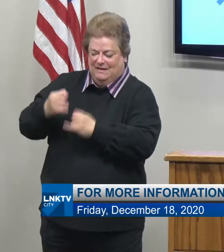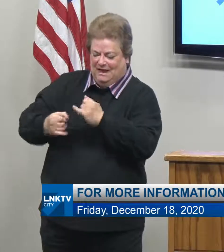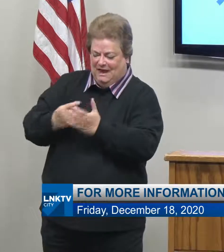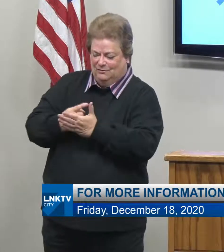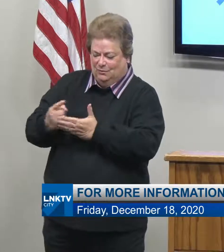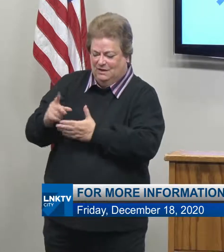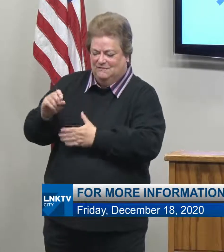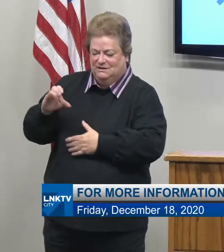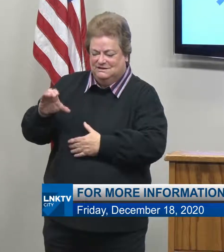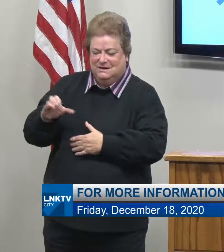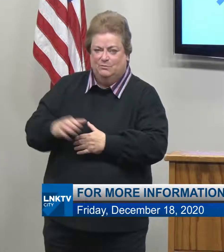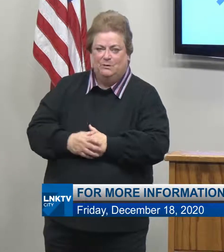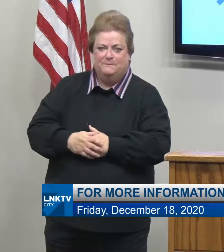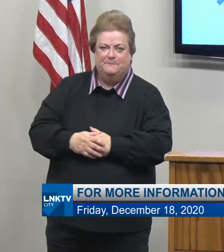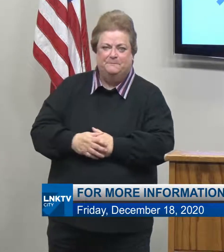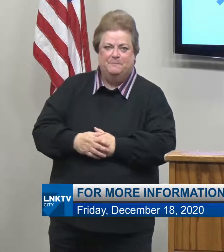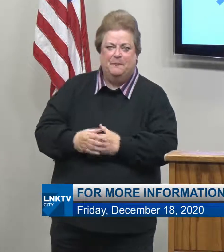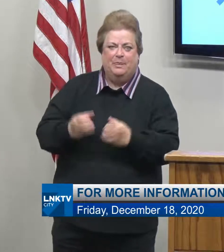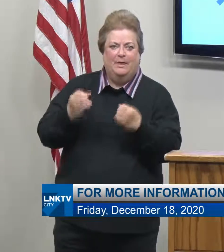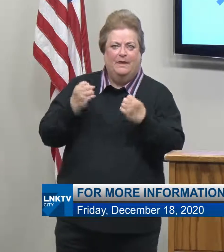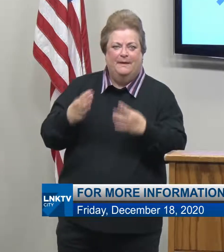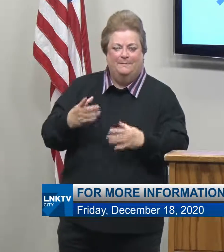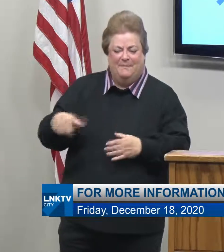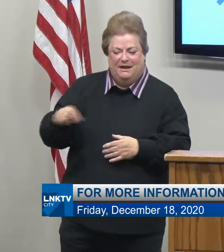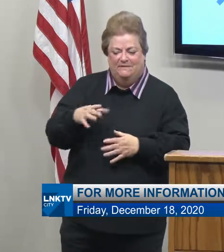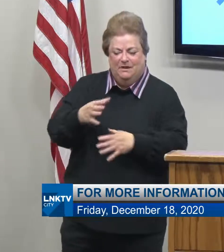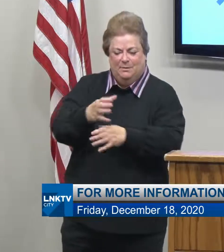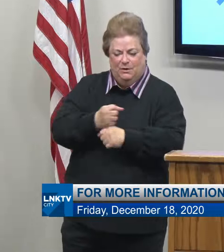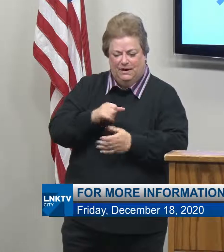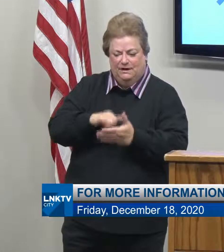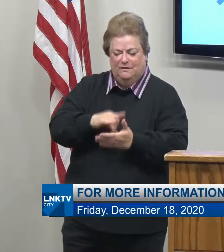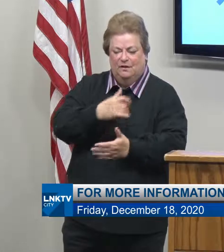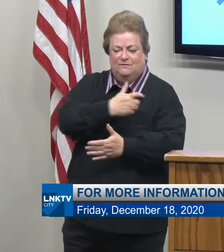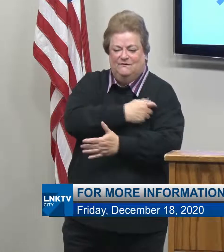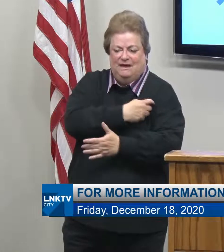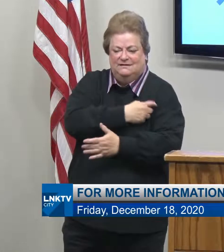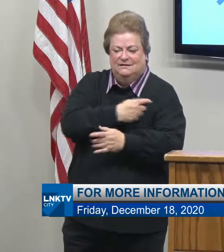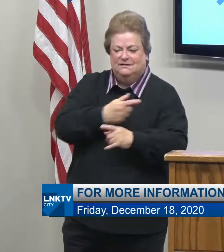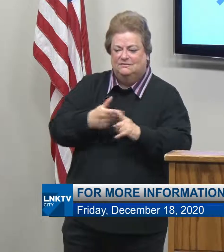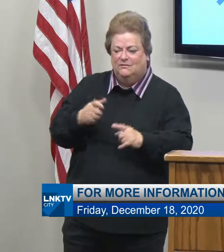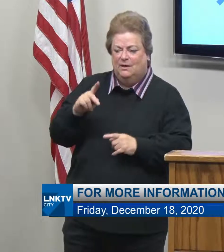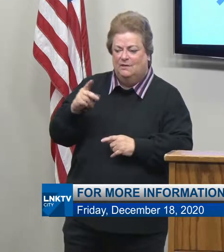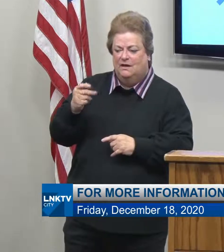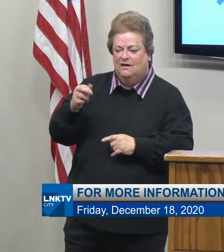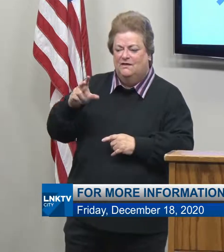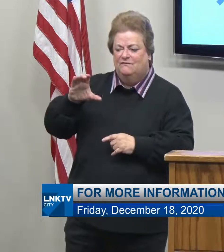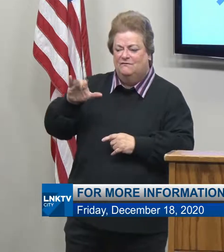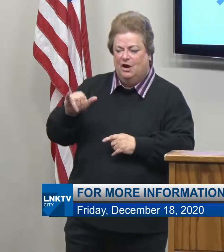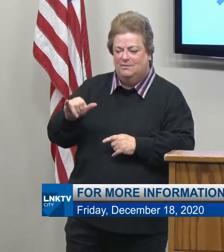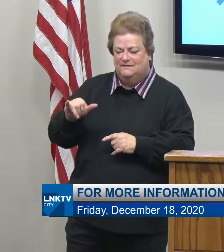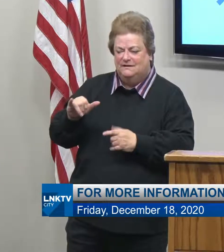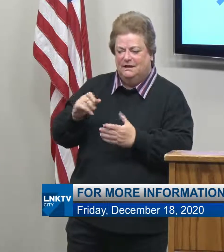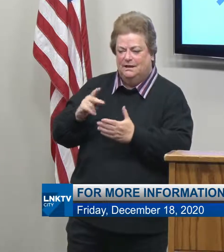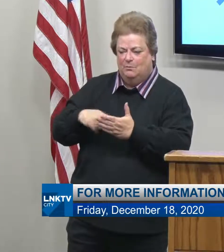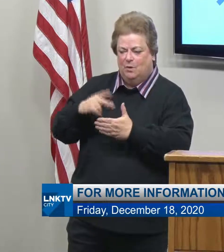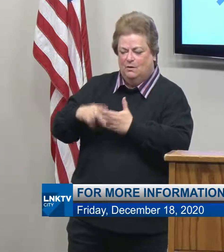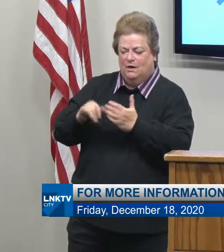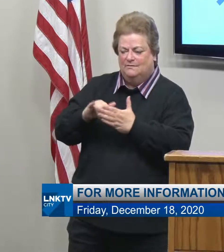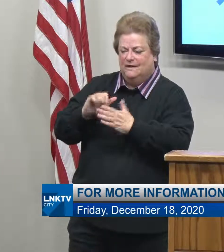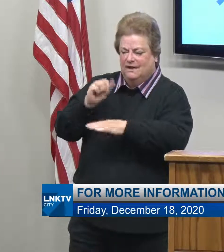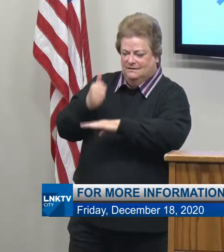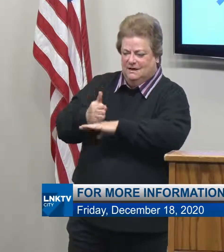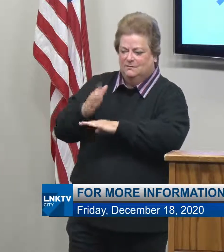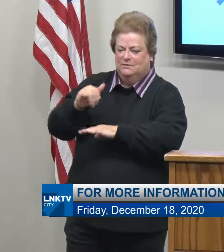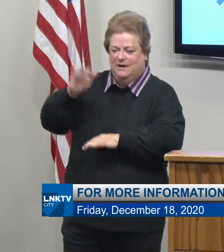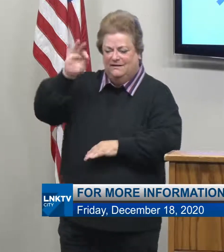December. Many of them are receiving their vaccine from pharmacy programs established by the federal